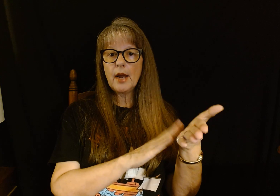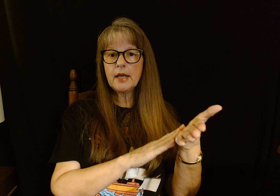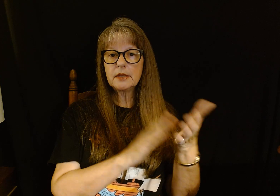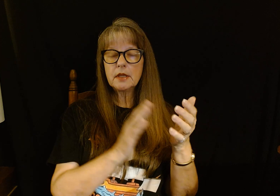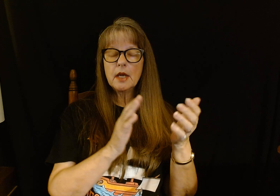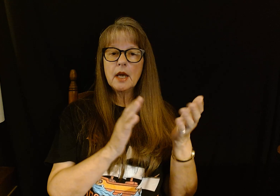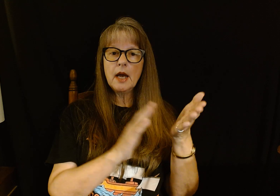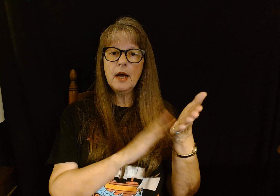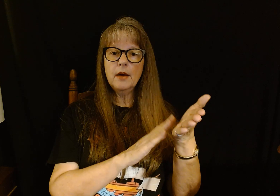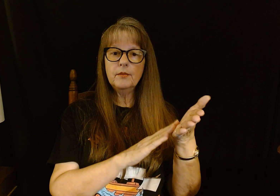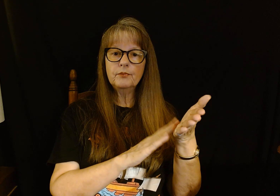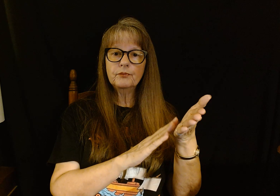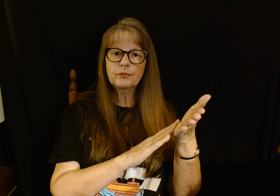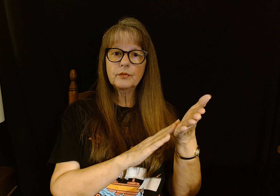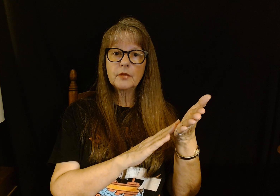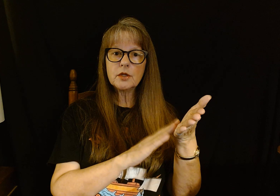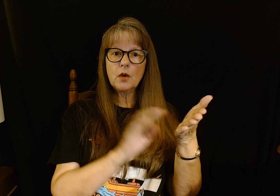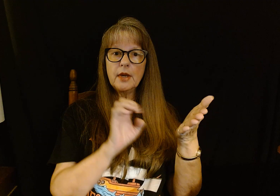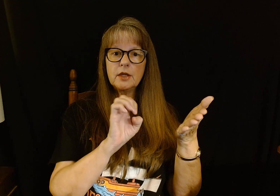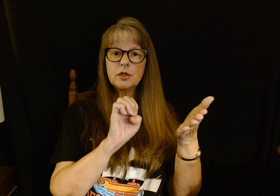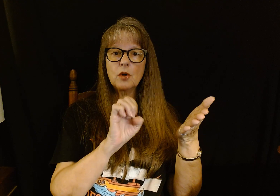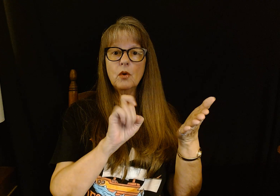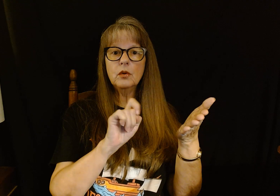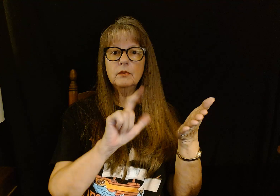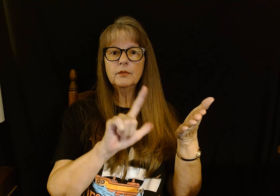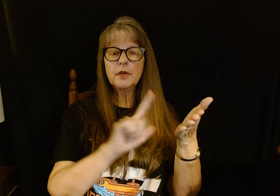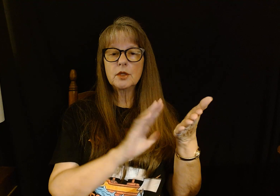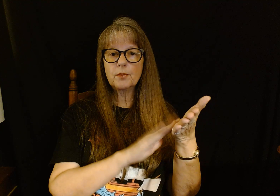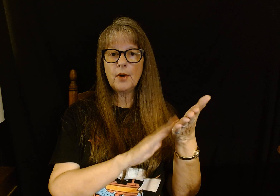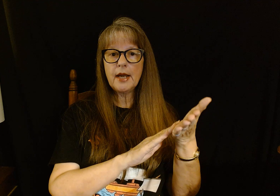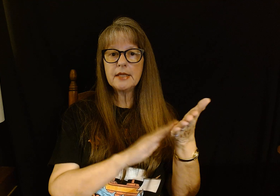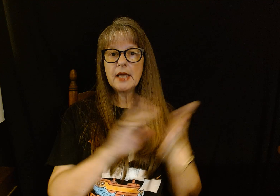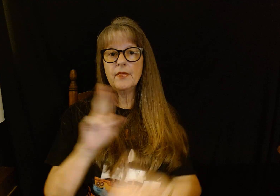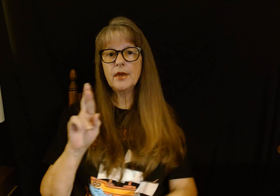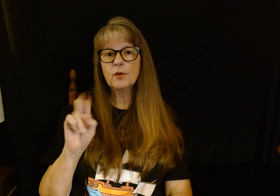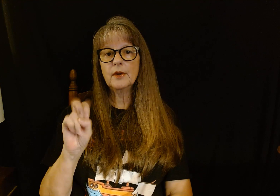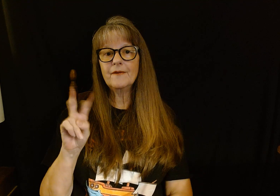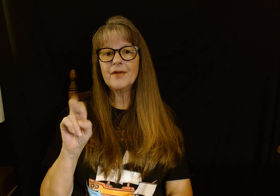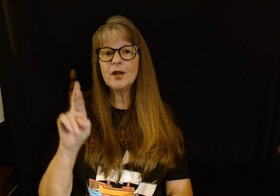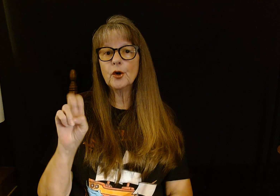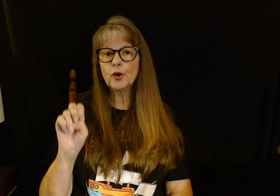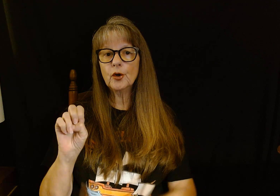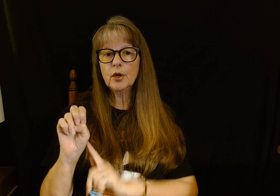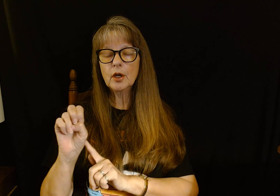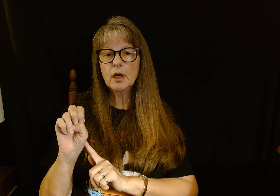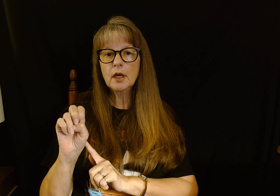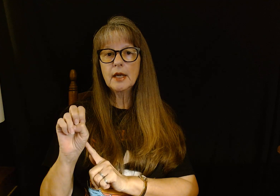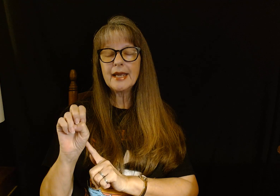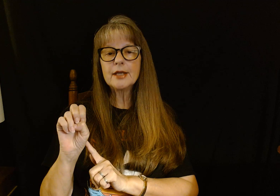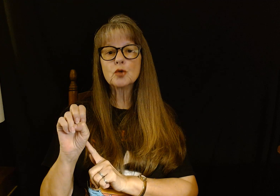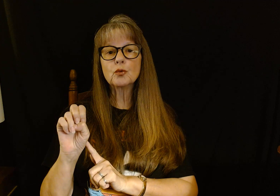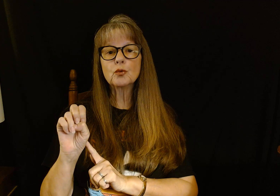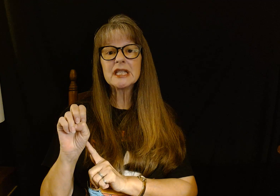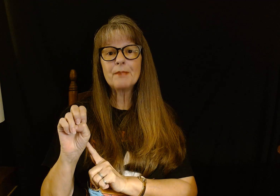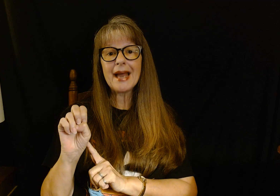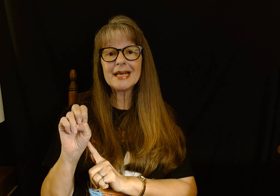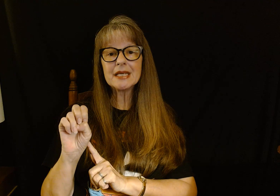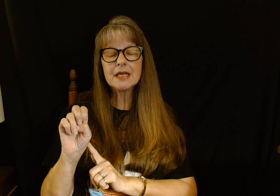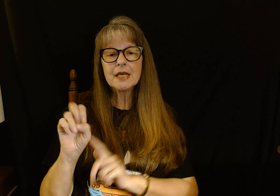praise. So extol is praise, and then revere is respect.